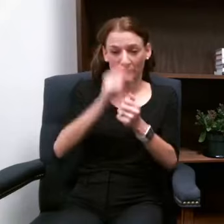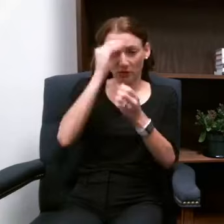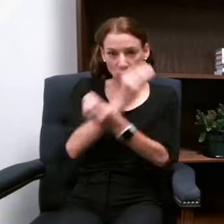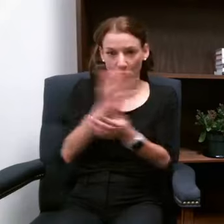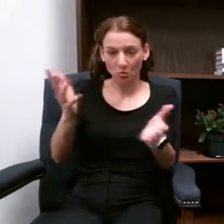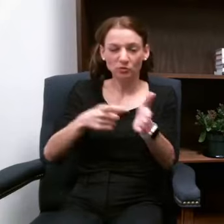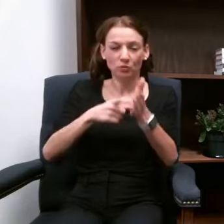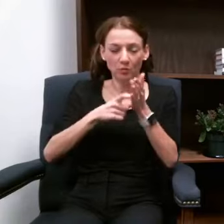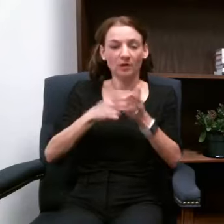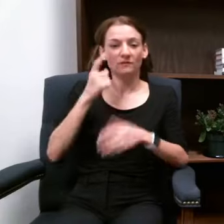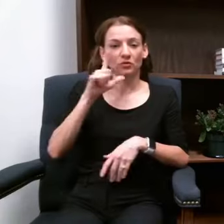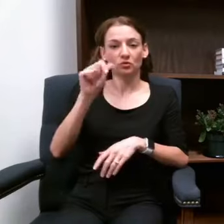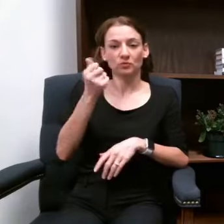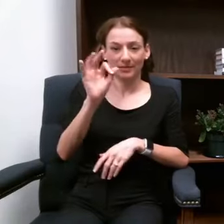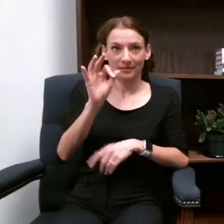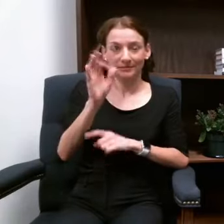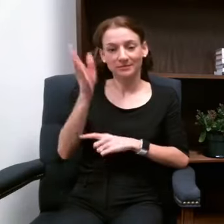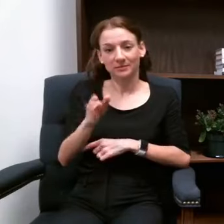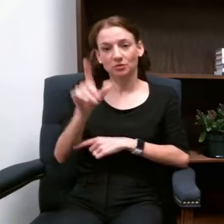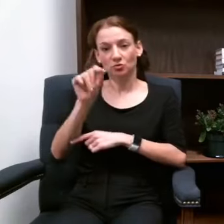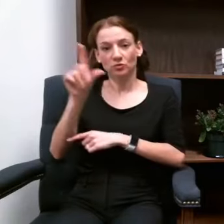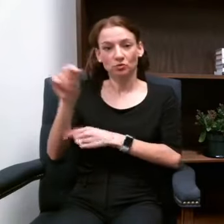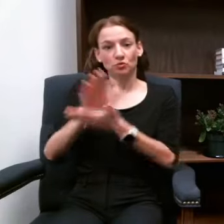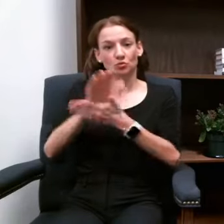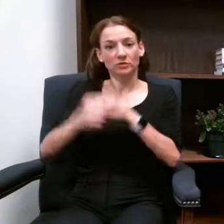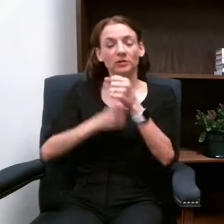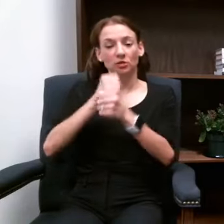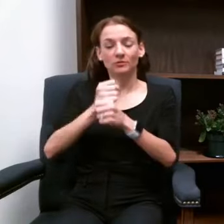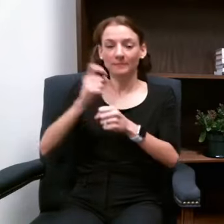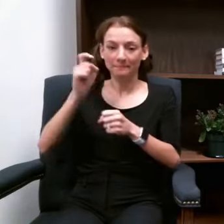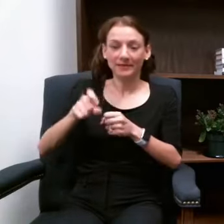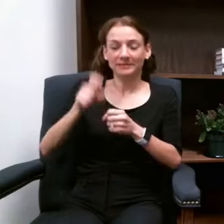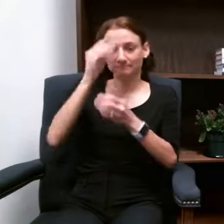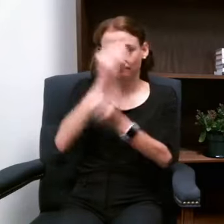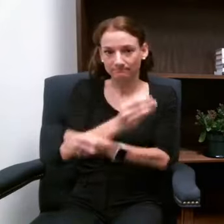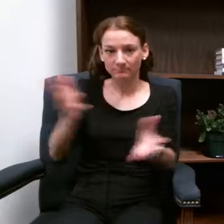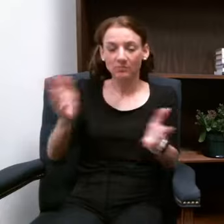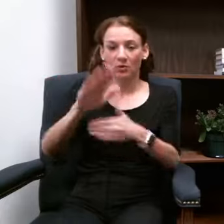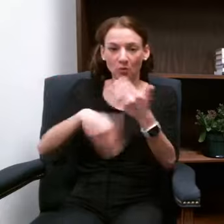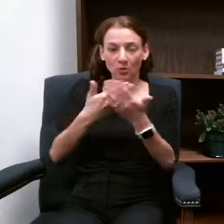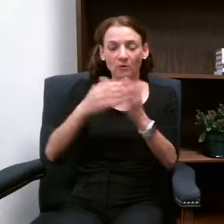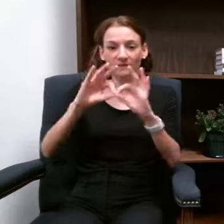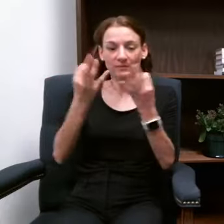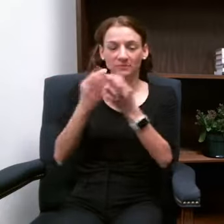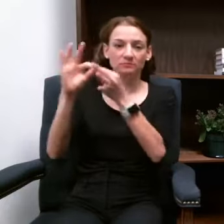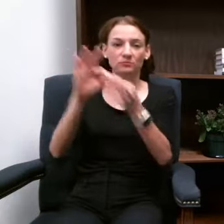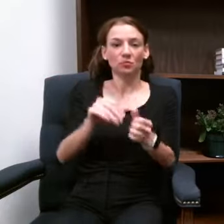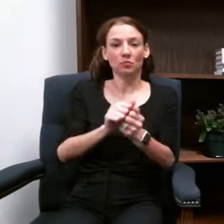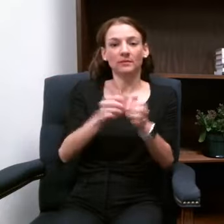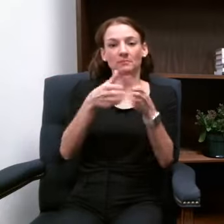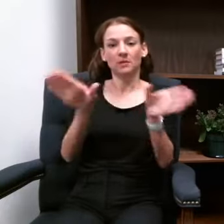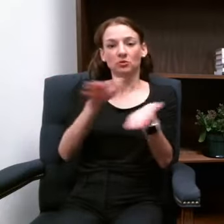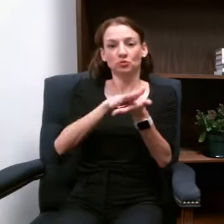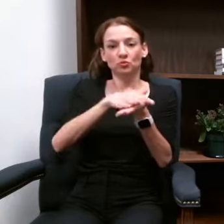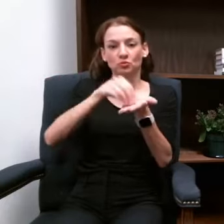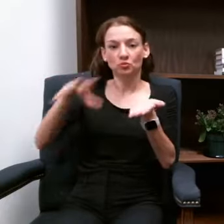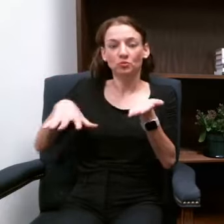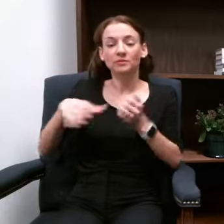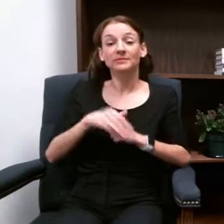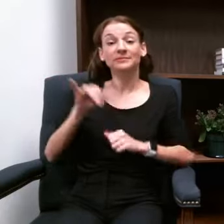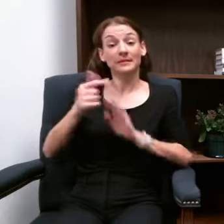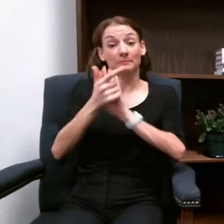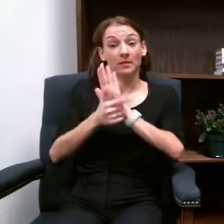coming 2019-2020 school year to every family of a public school student. The bill